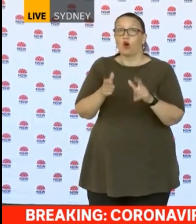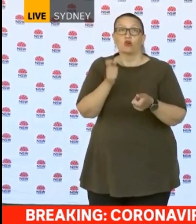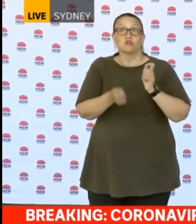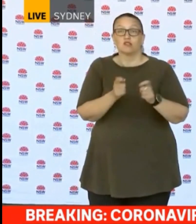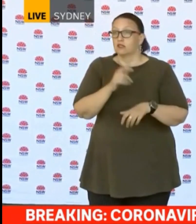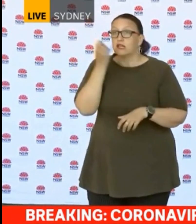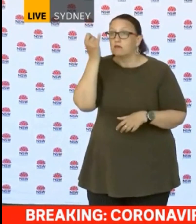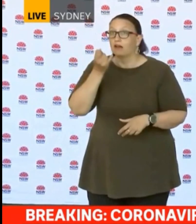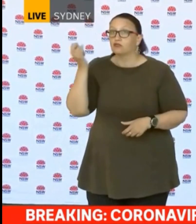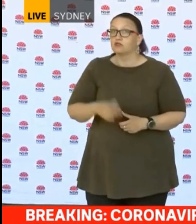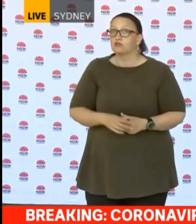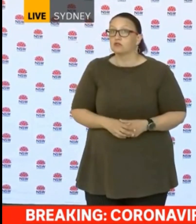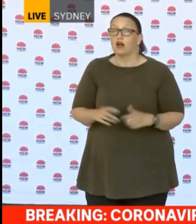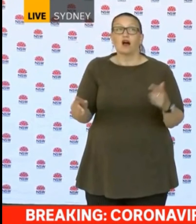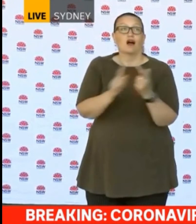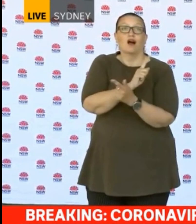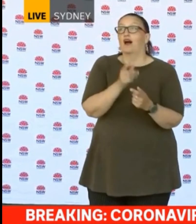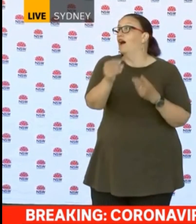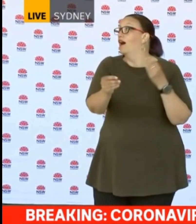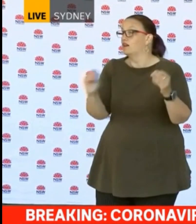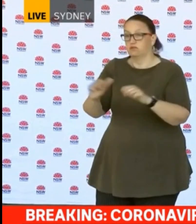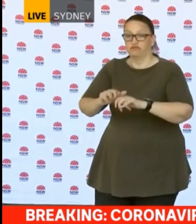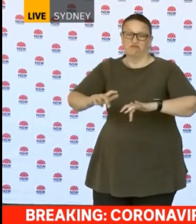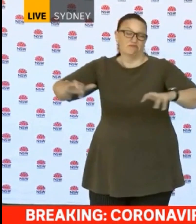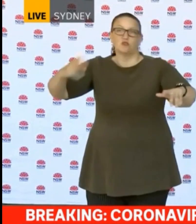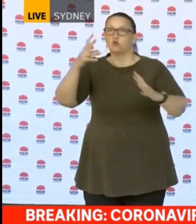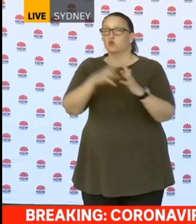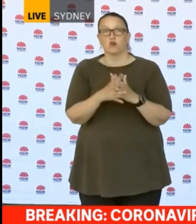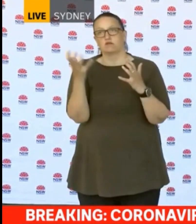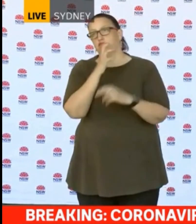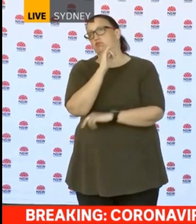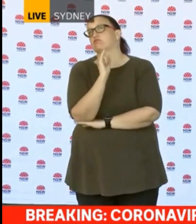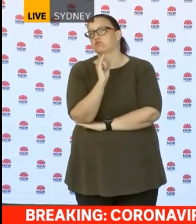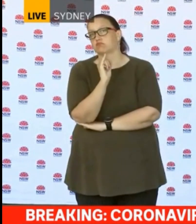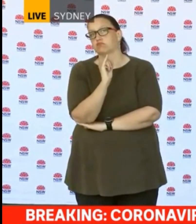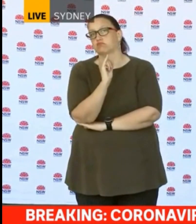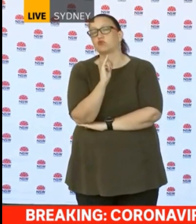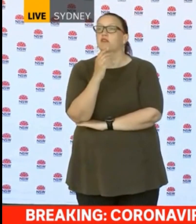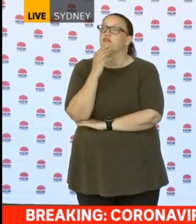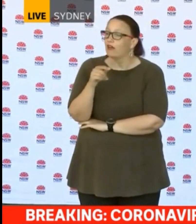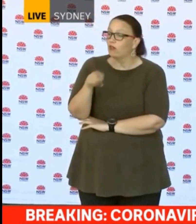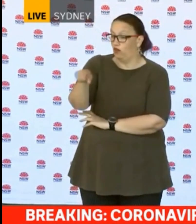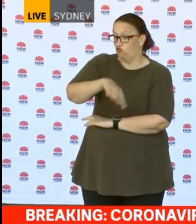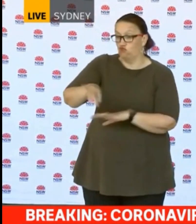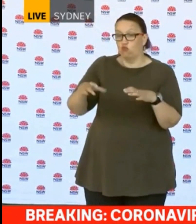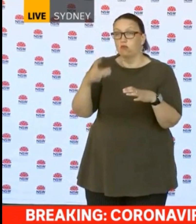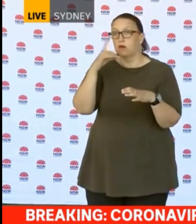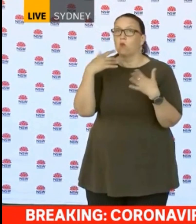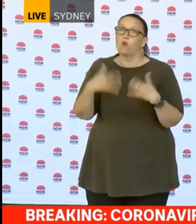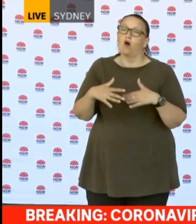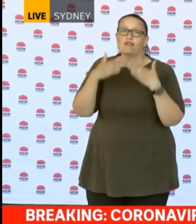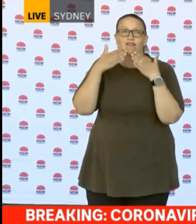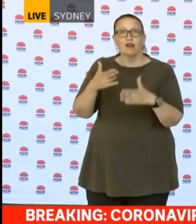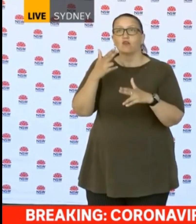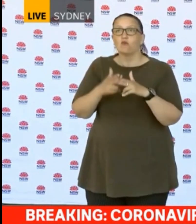weeks' time we could have been having a very different discussion and different impact. So can I again thank this grouping